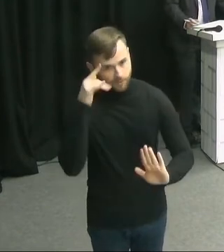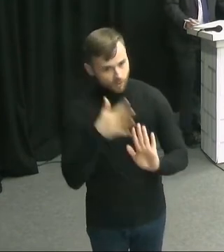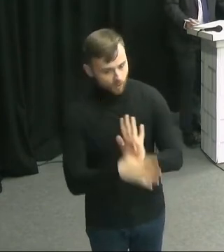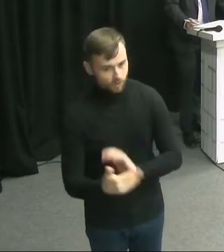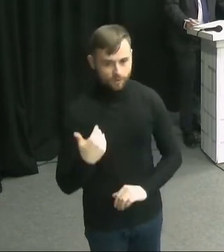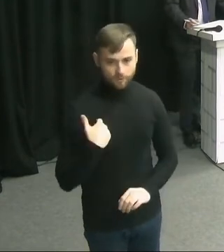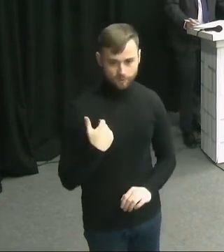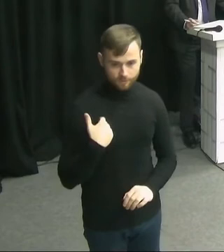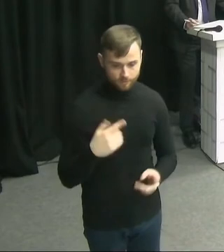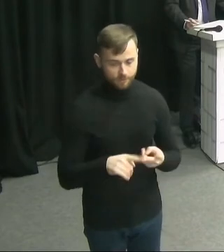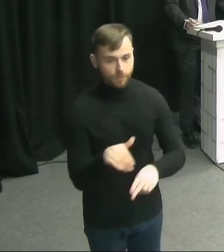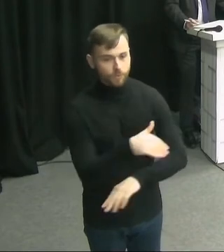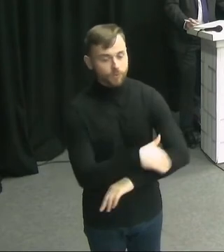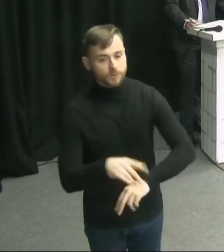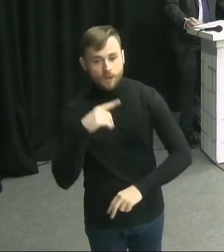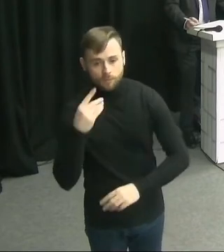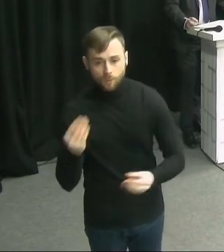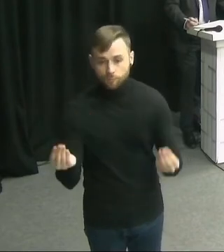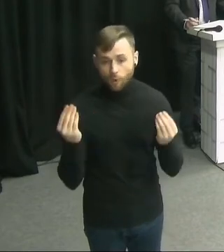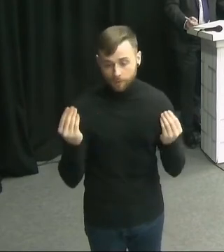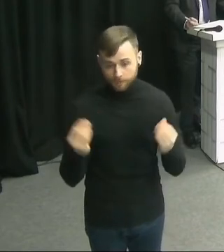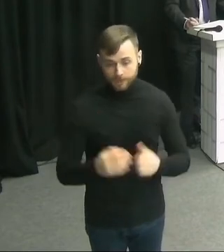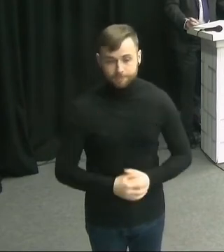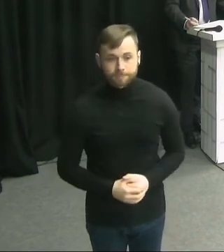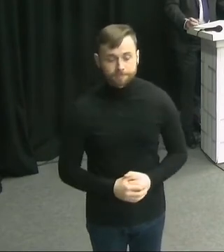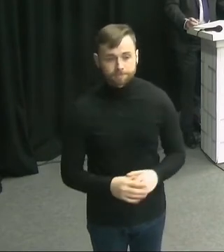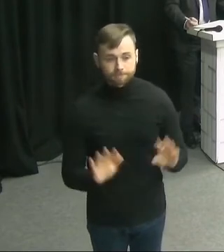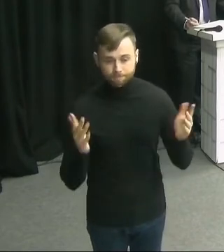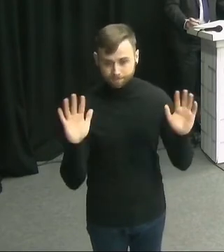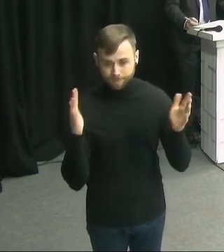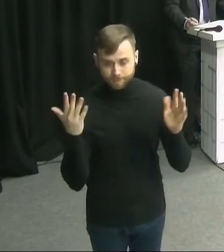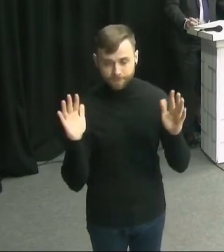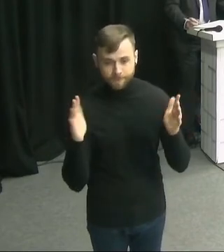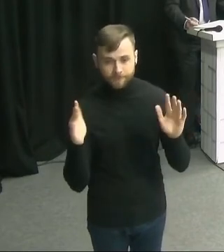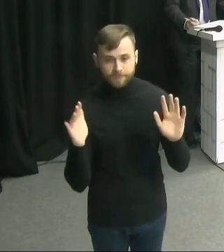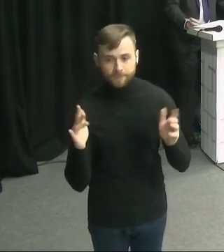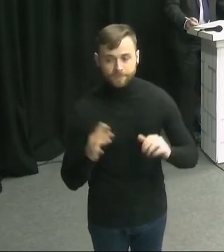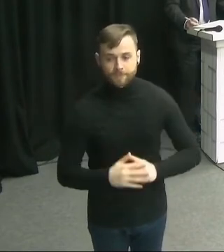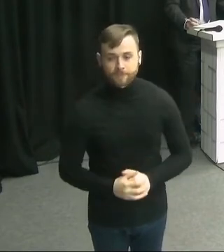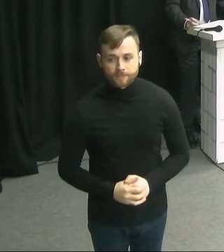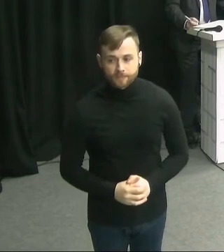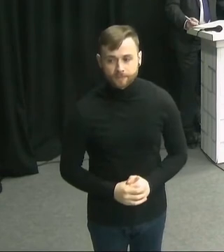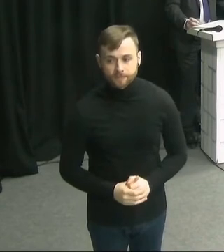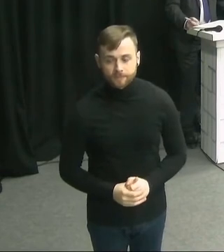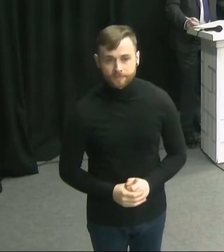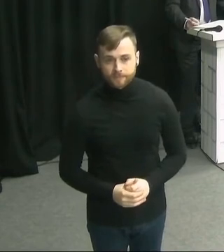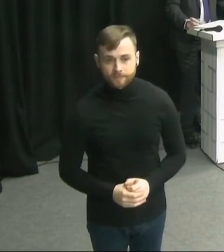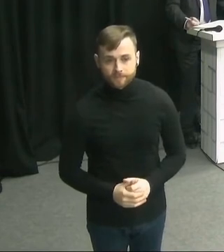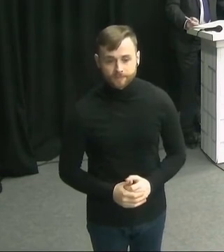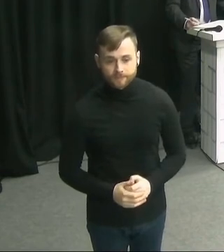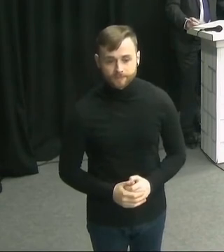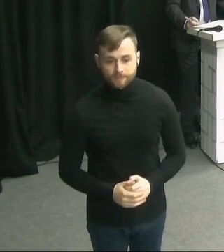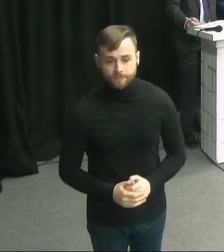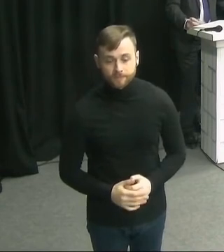The accessibility of free of charge psychological services for the community of